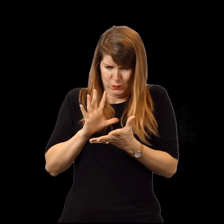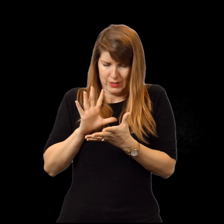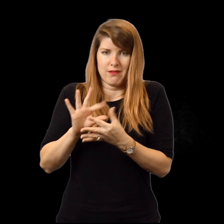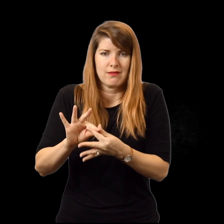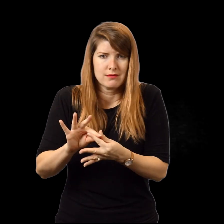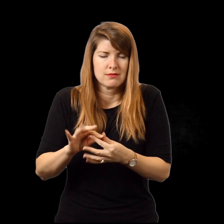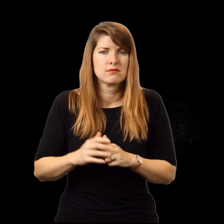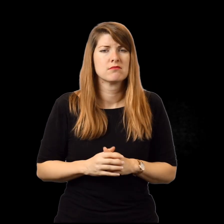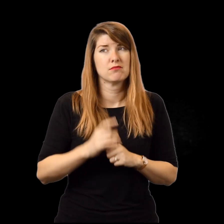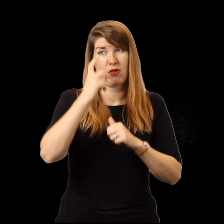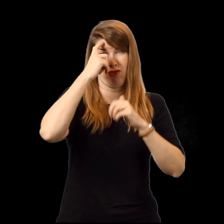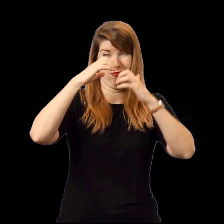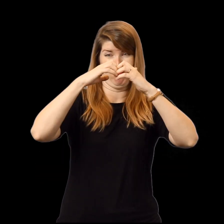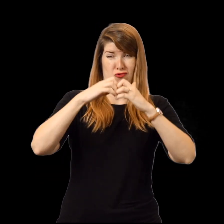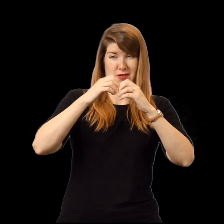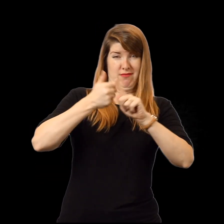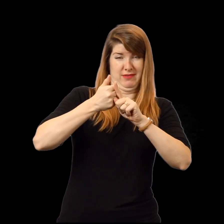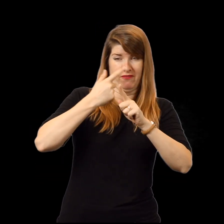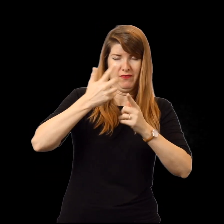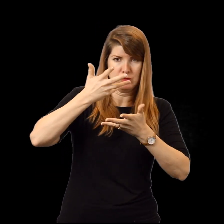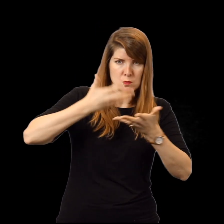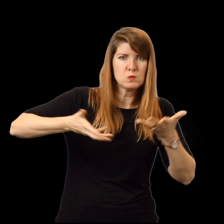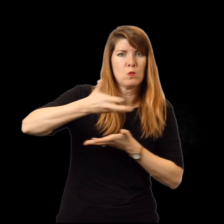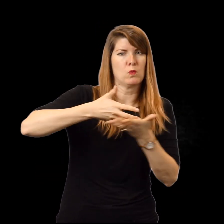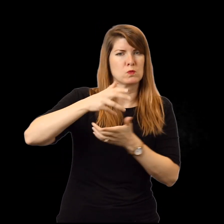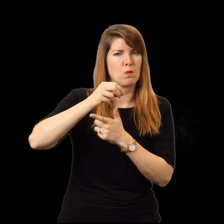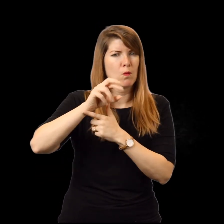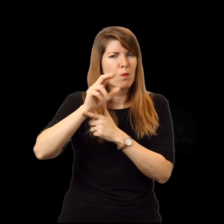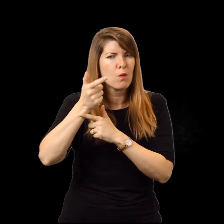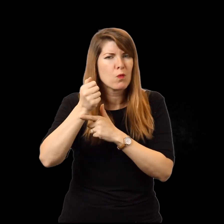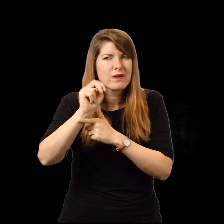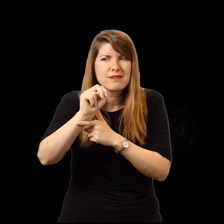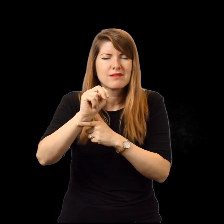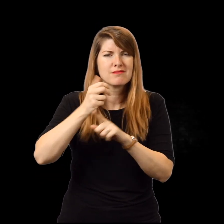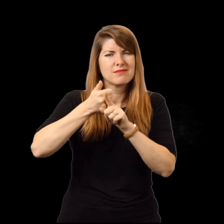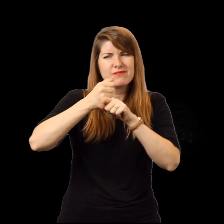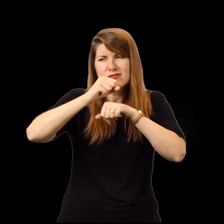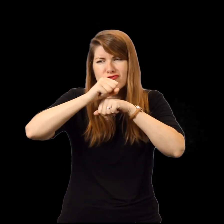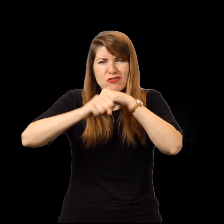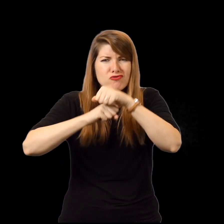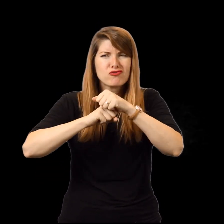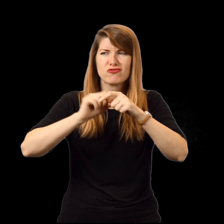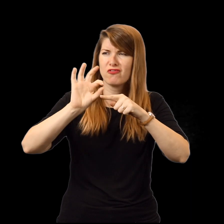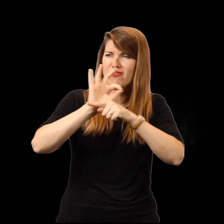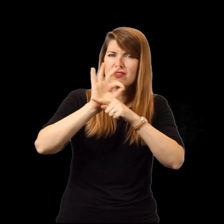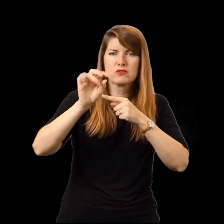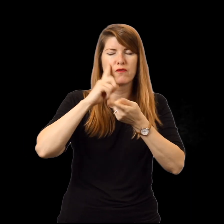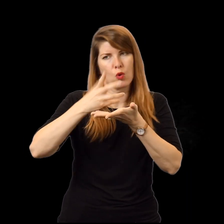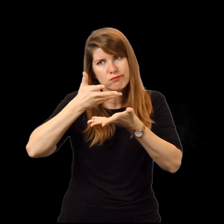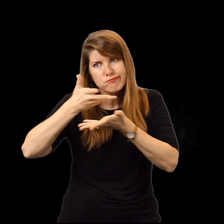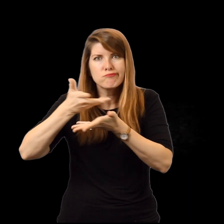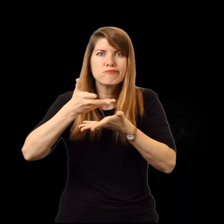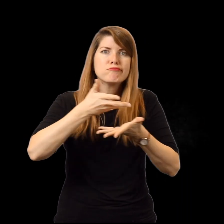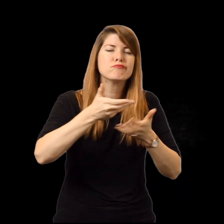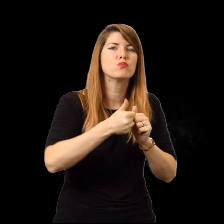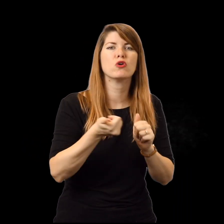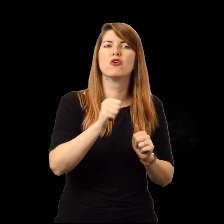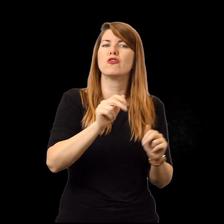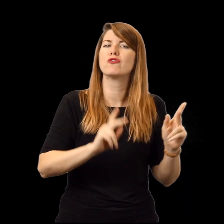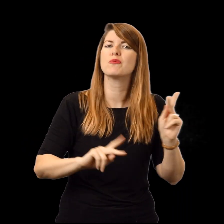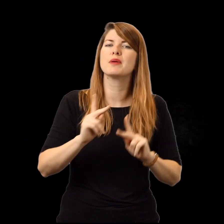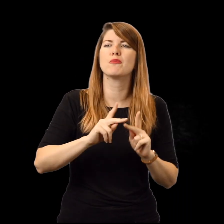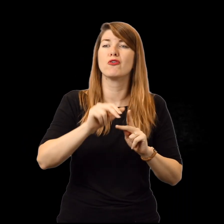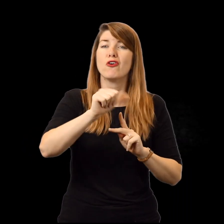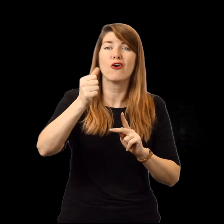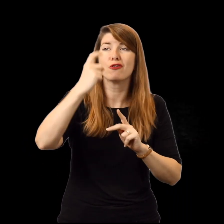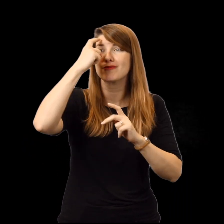to others. The brain is a social organ. The structure and function of the brain is to engage